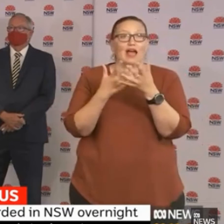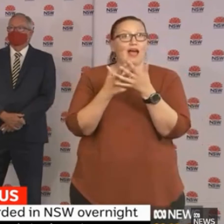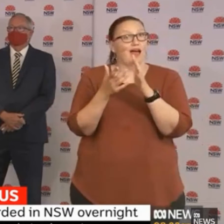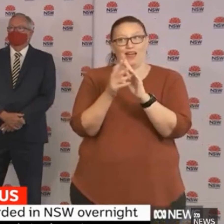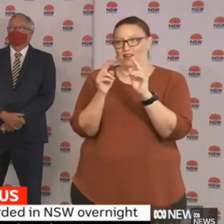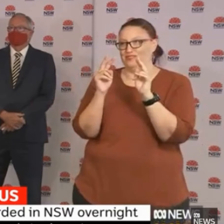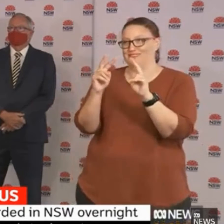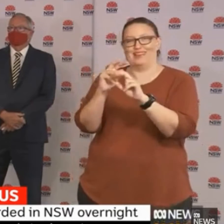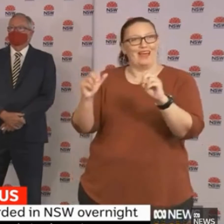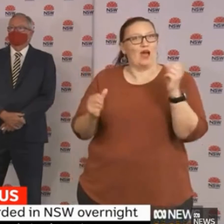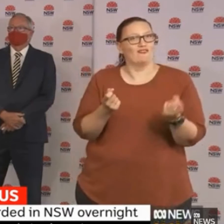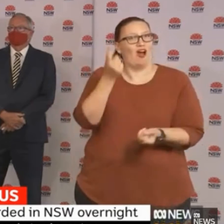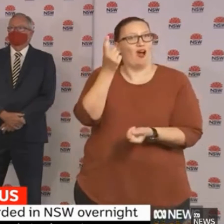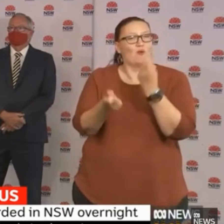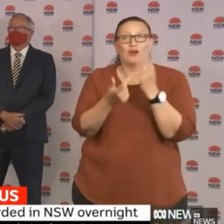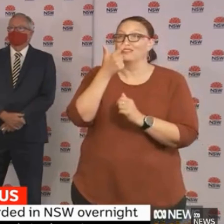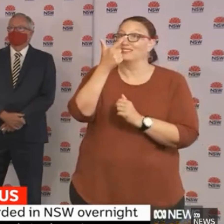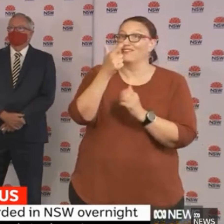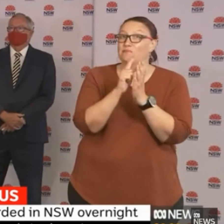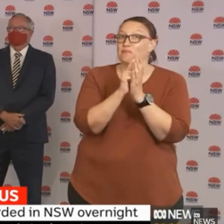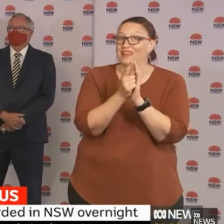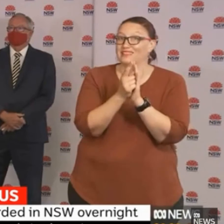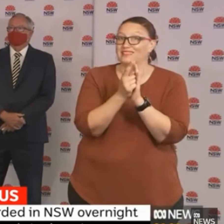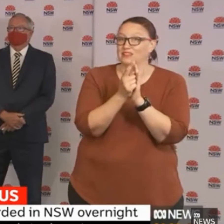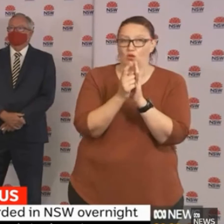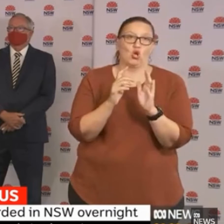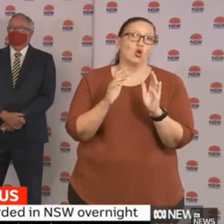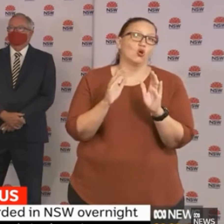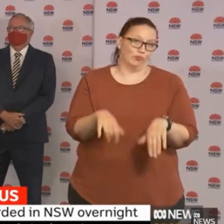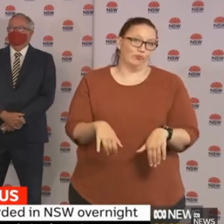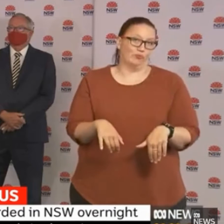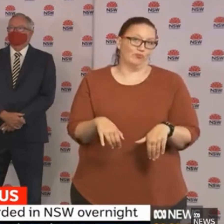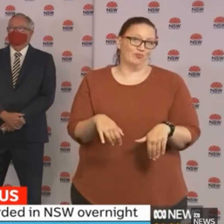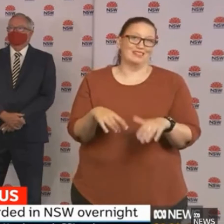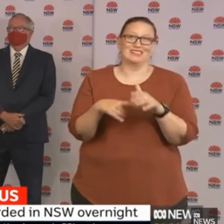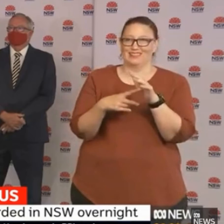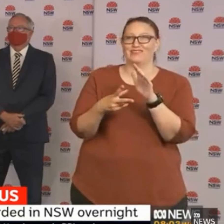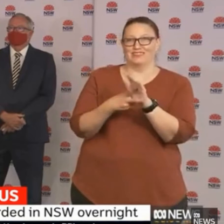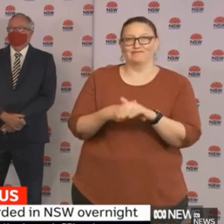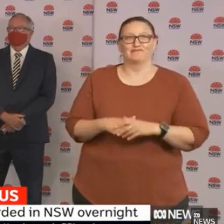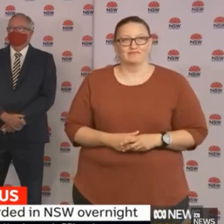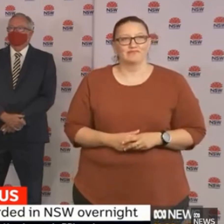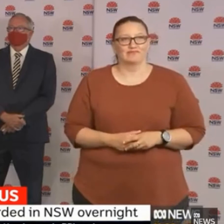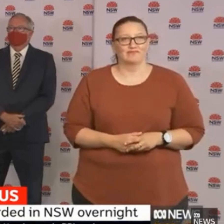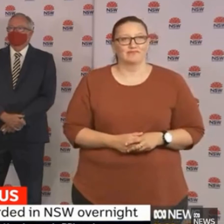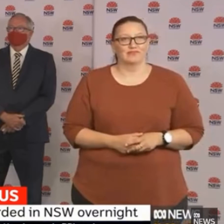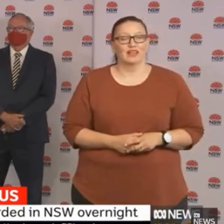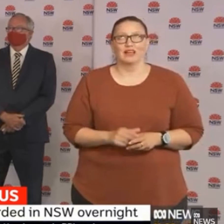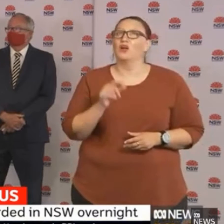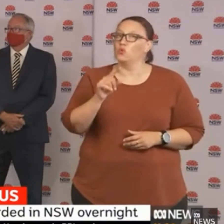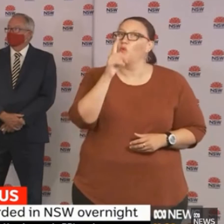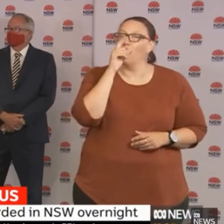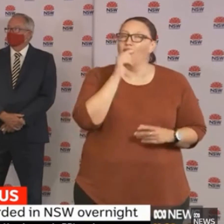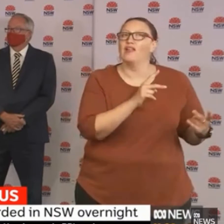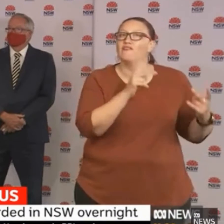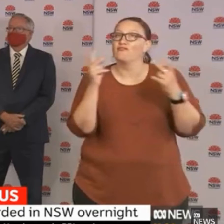safest way this year to enjoy the fireworks, or I should say from television, because you might be at someone else's home, and I'll explain what those